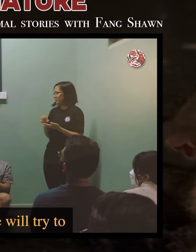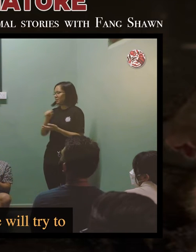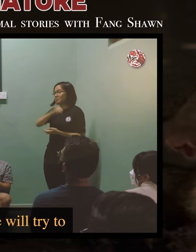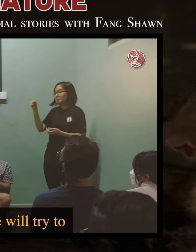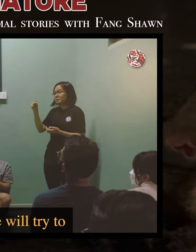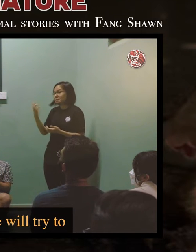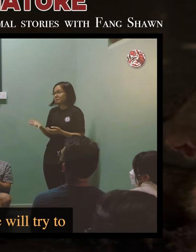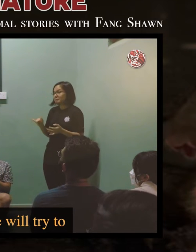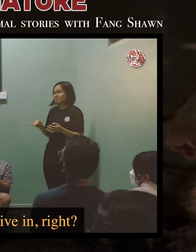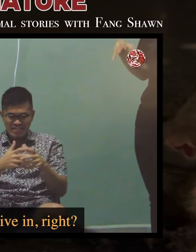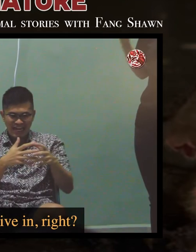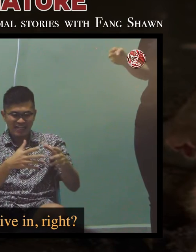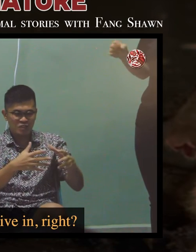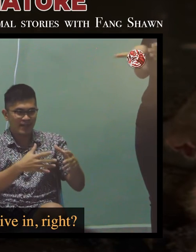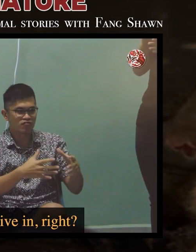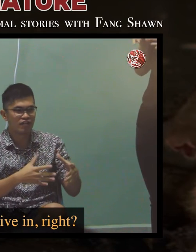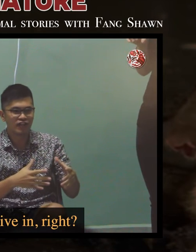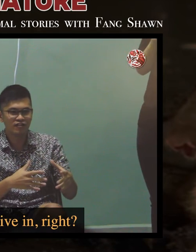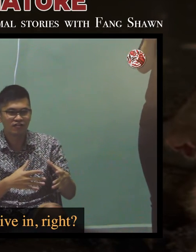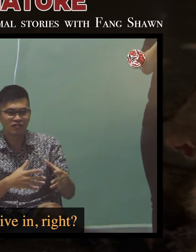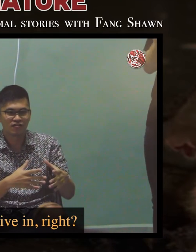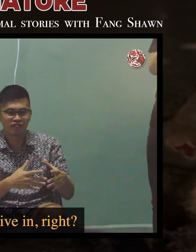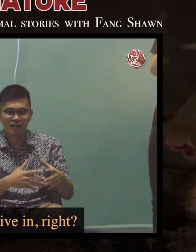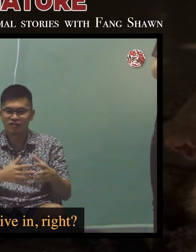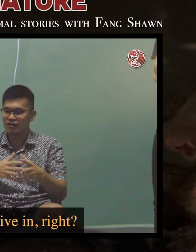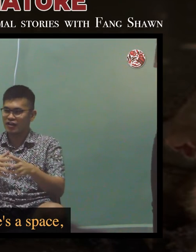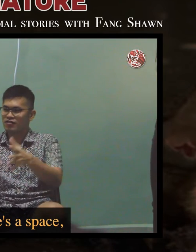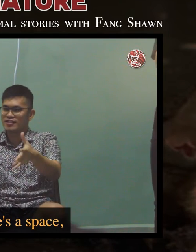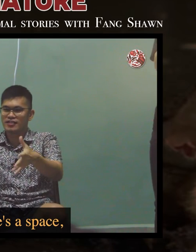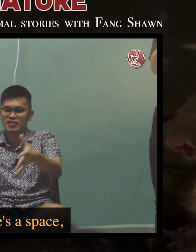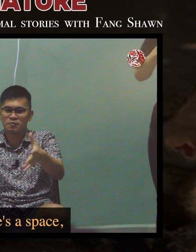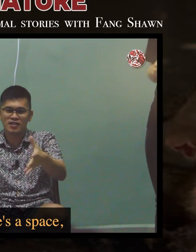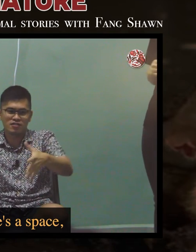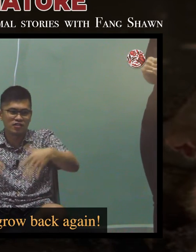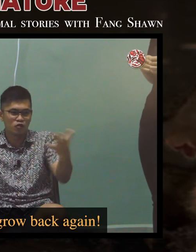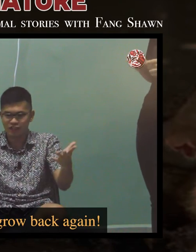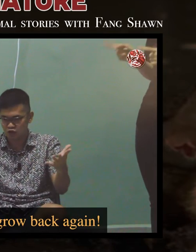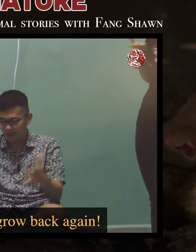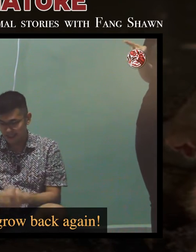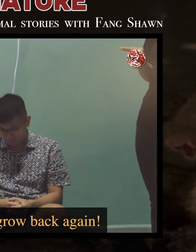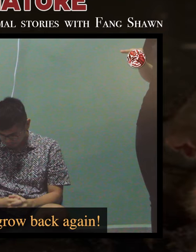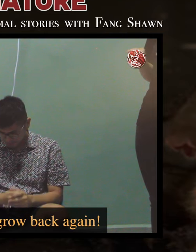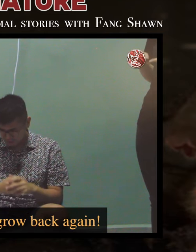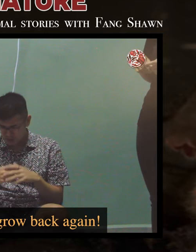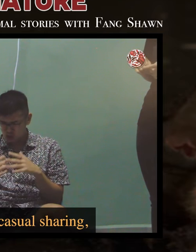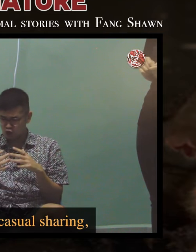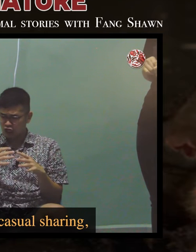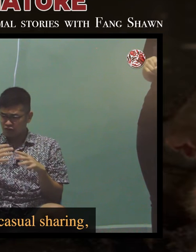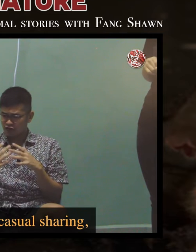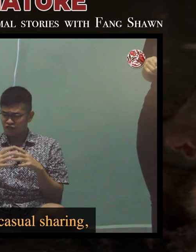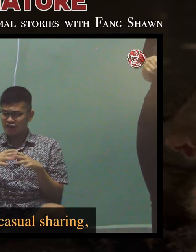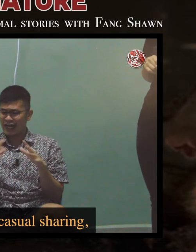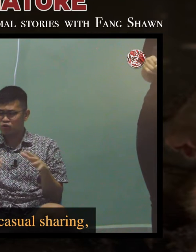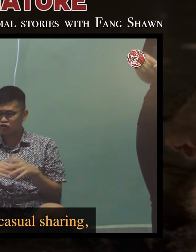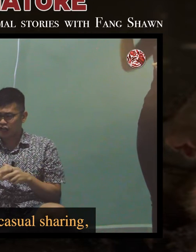to regain a space to live in, right? As long as there's a space, they'll start to grow back again. So